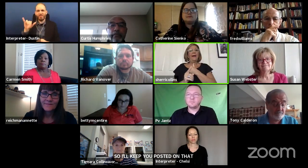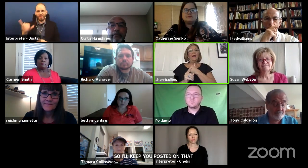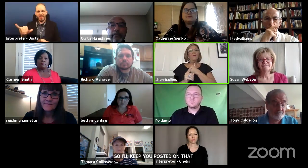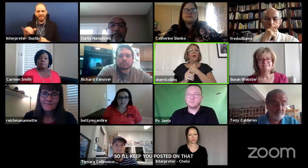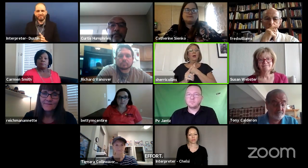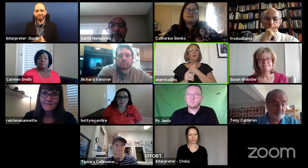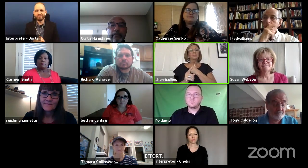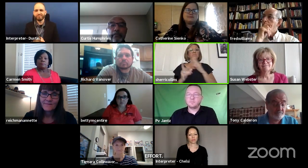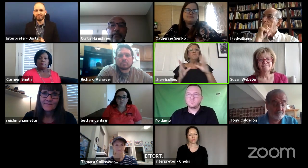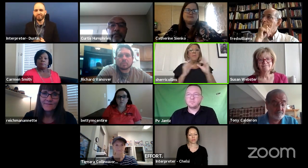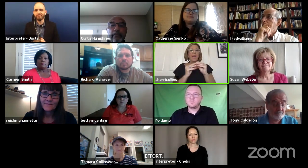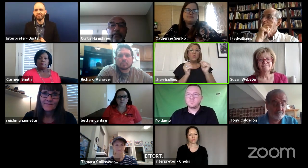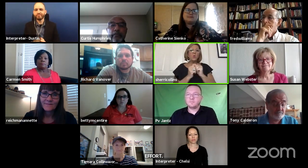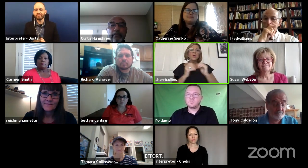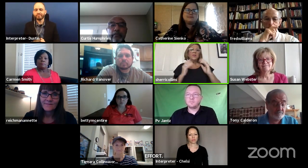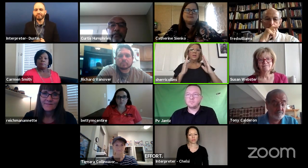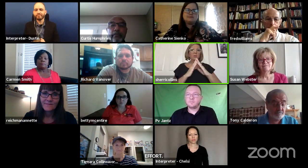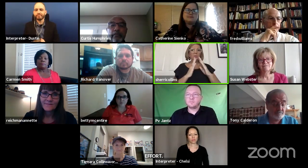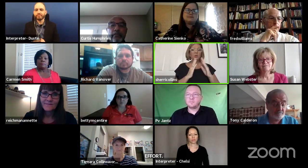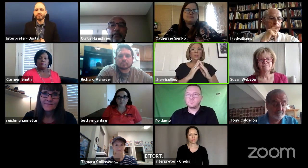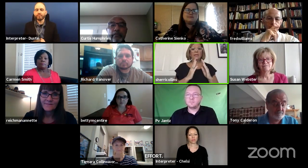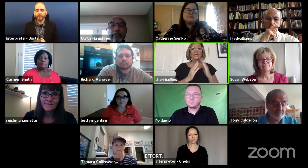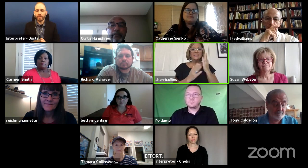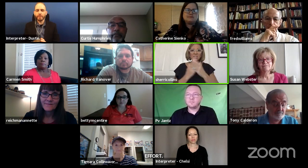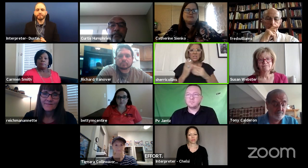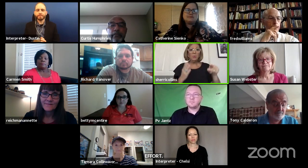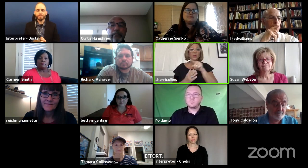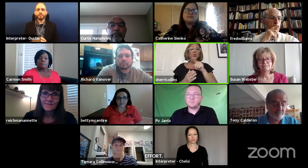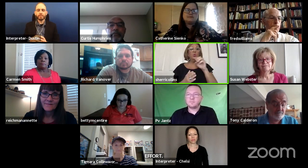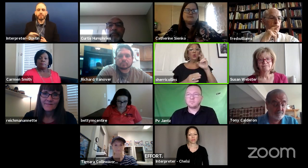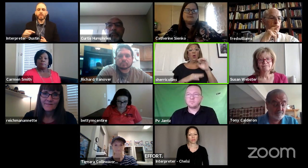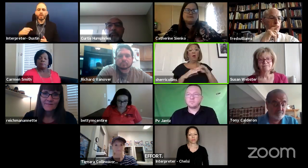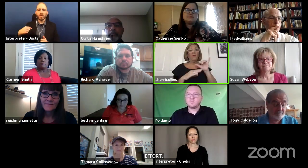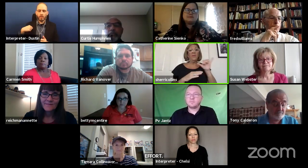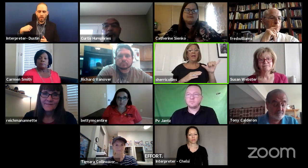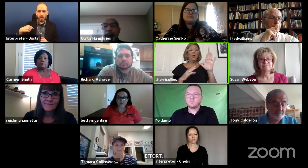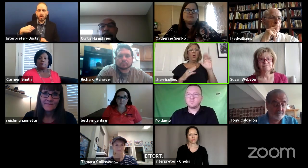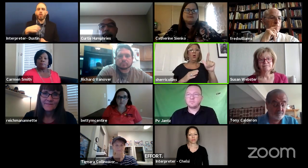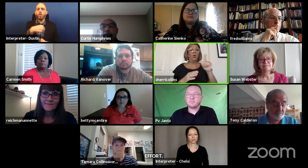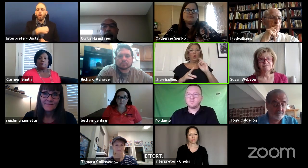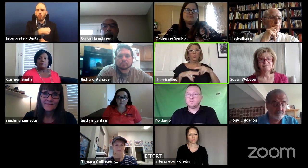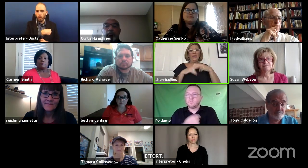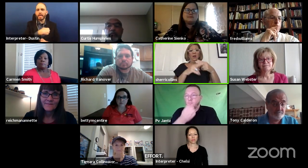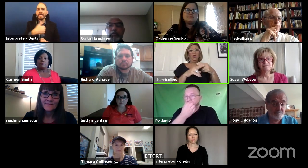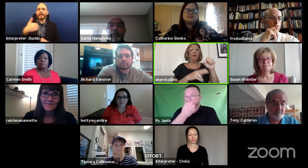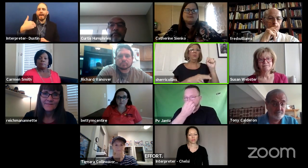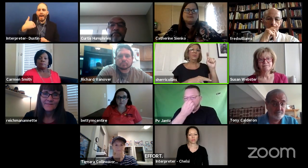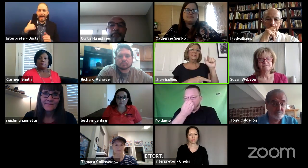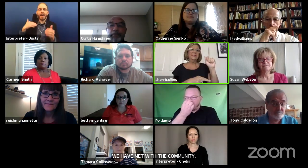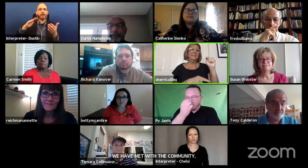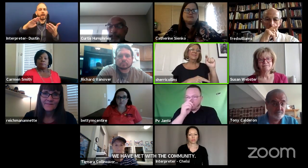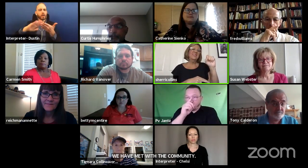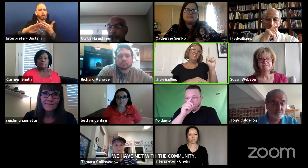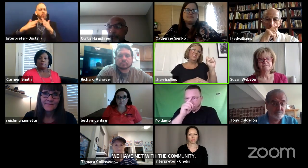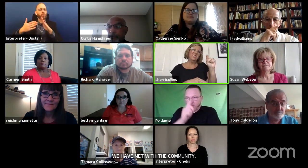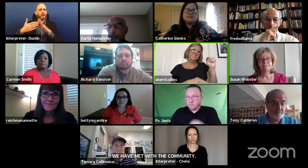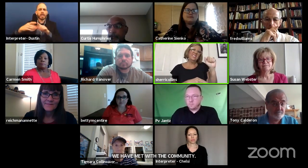We have met with the community. Some of you were on that call, what we call the